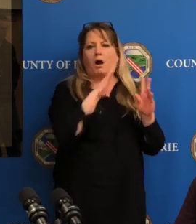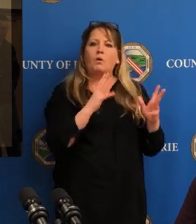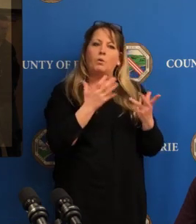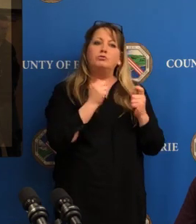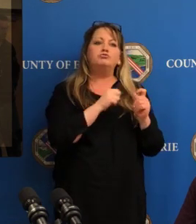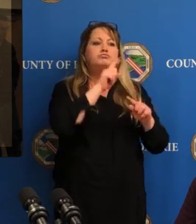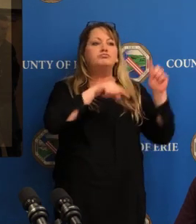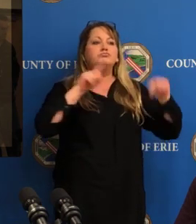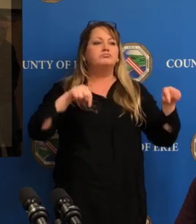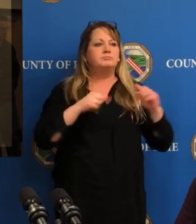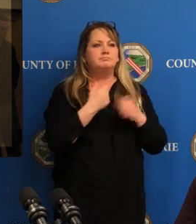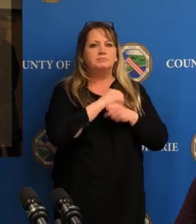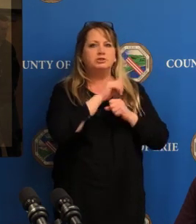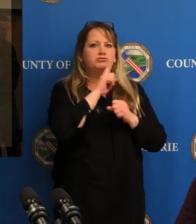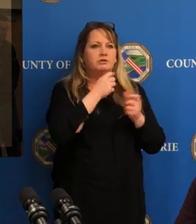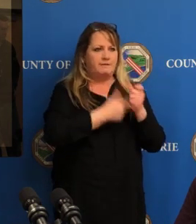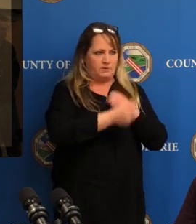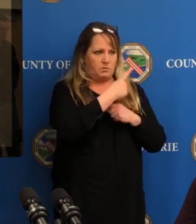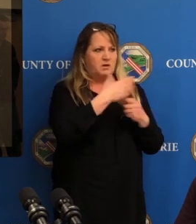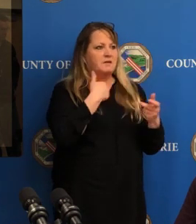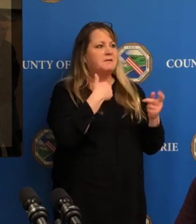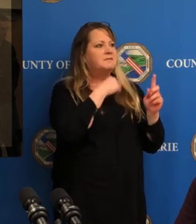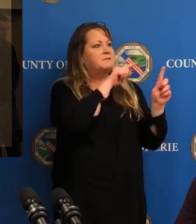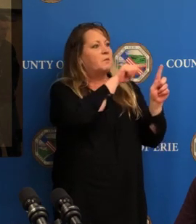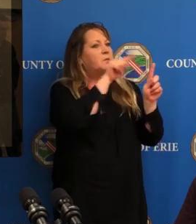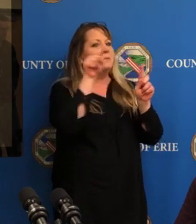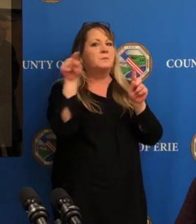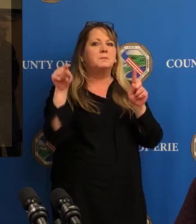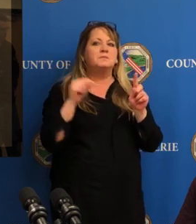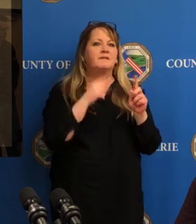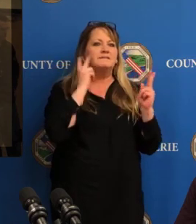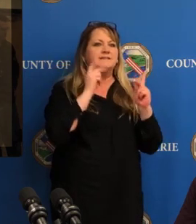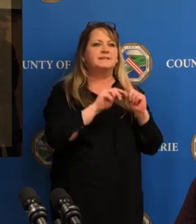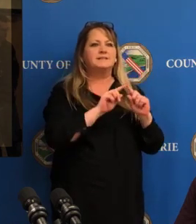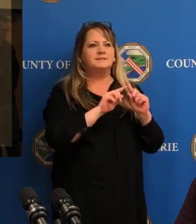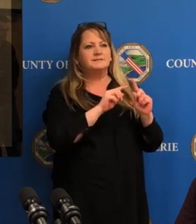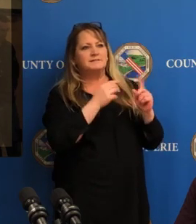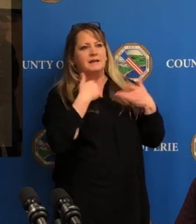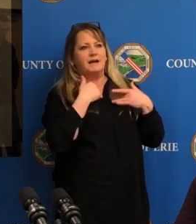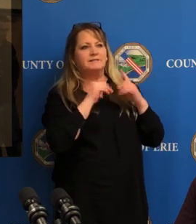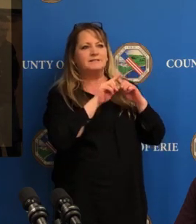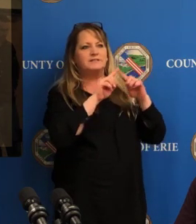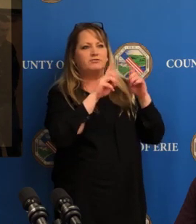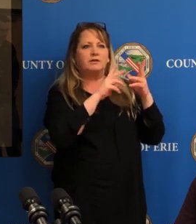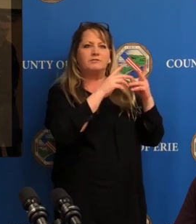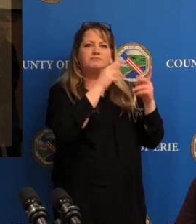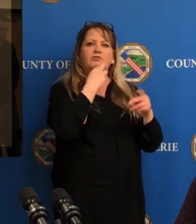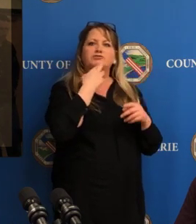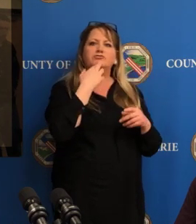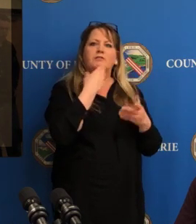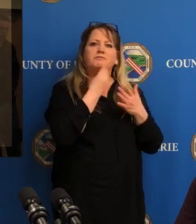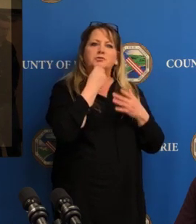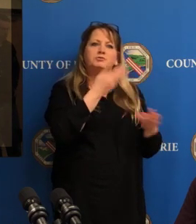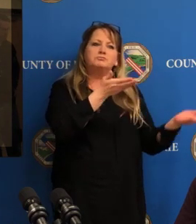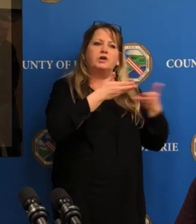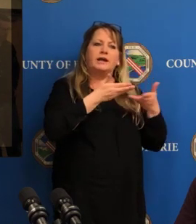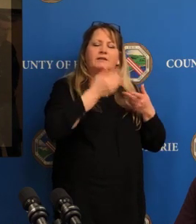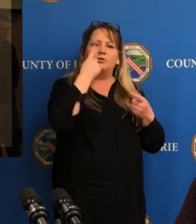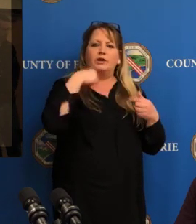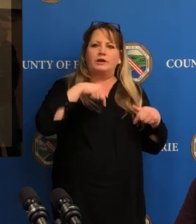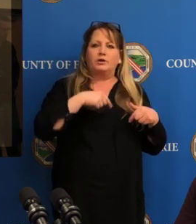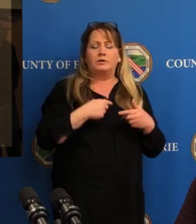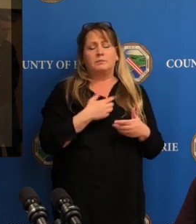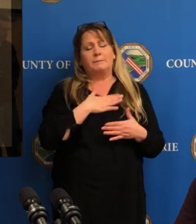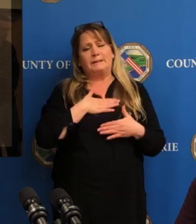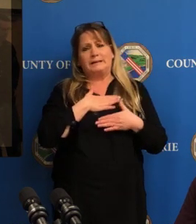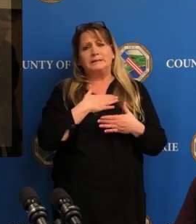has an opportunity to generate some revenue in this issue we're dealing with right now. But please patronize your